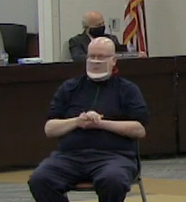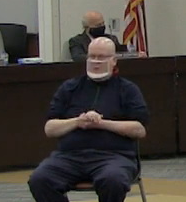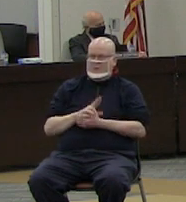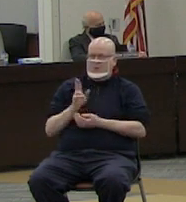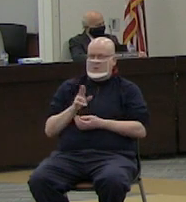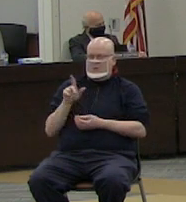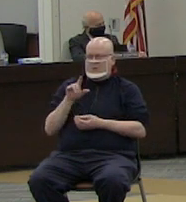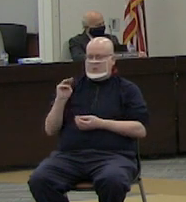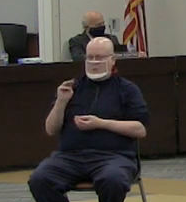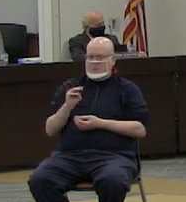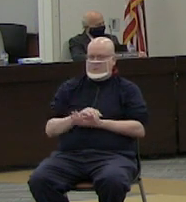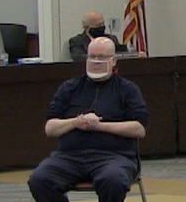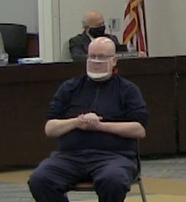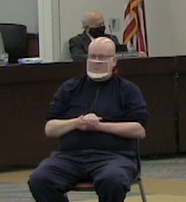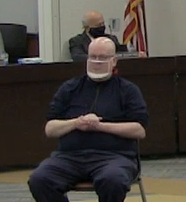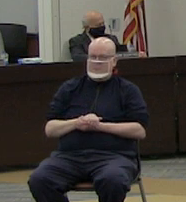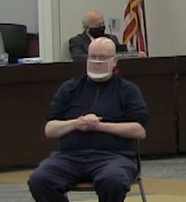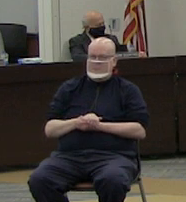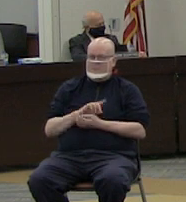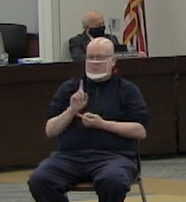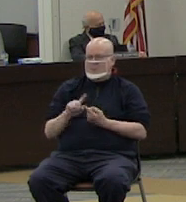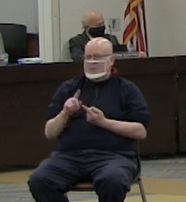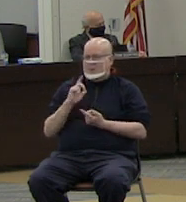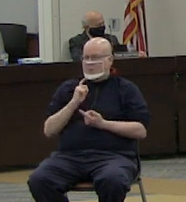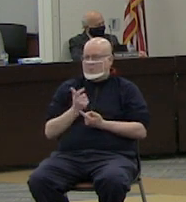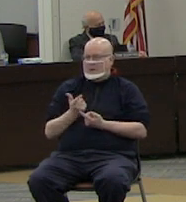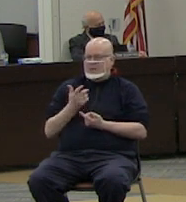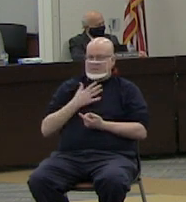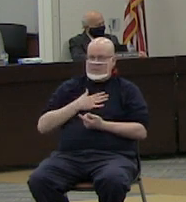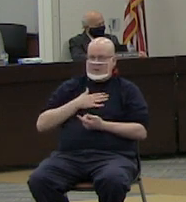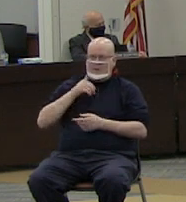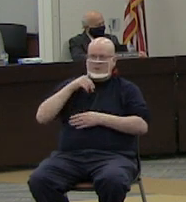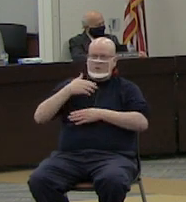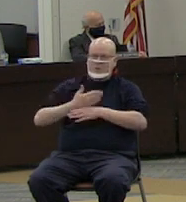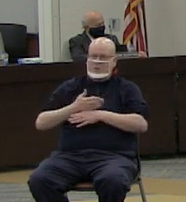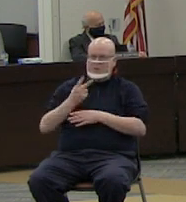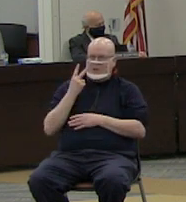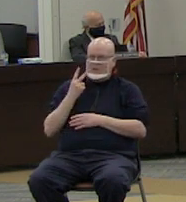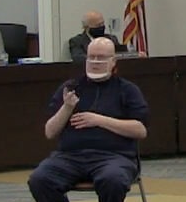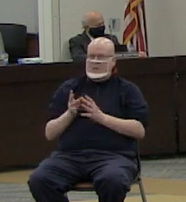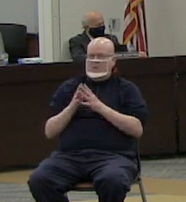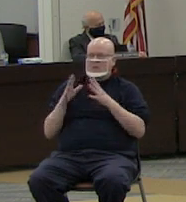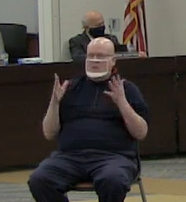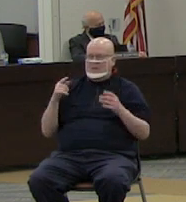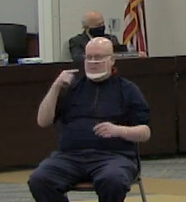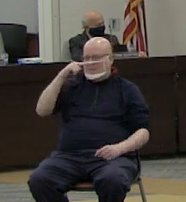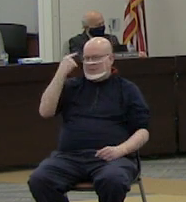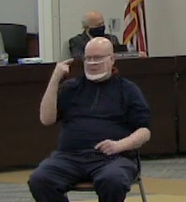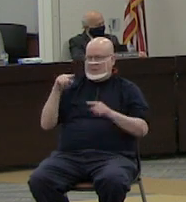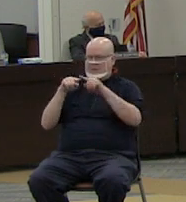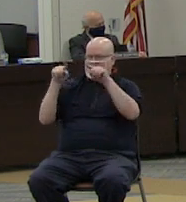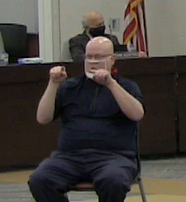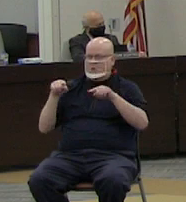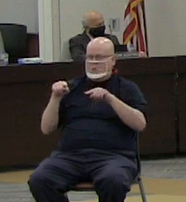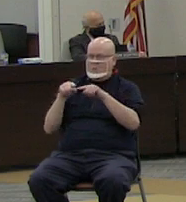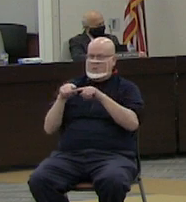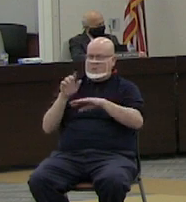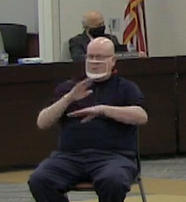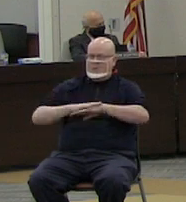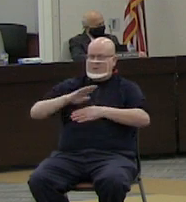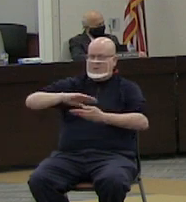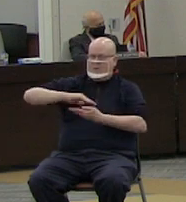Zoom. When I observe my daughter, I see a lot of black squares on a